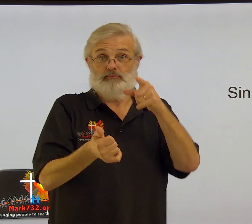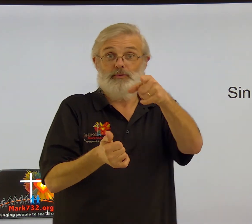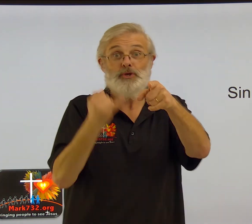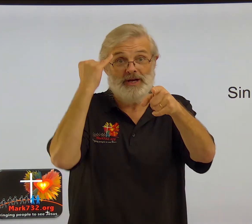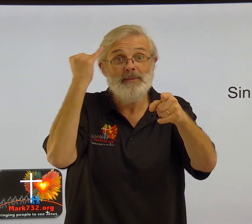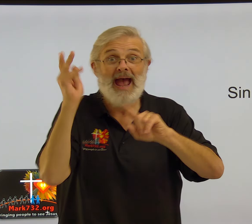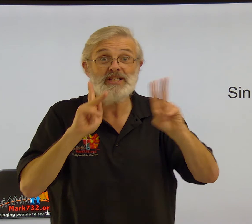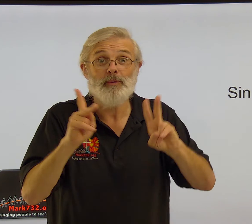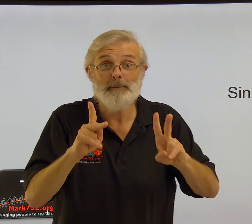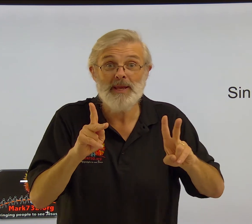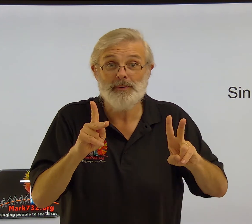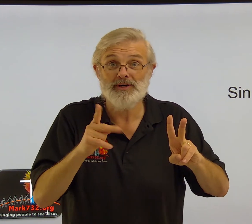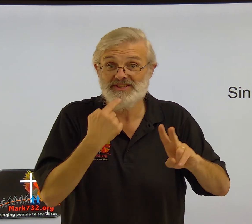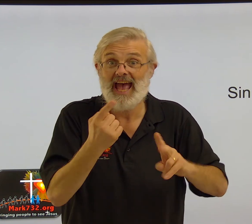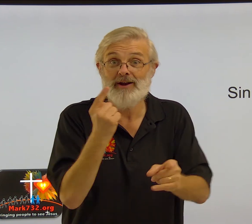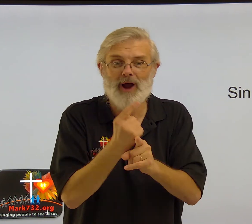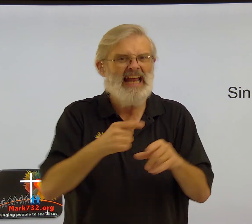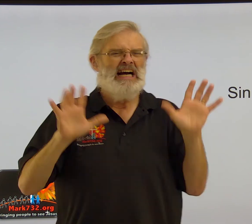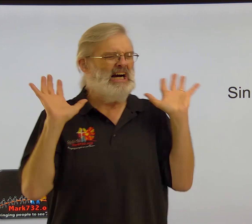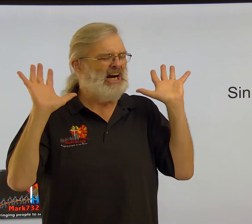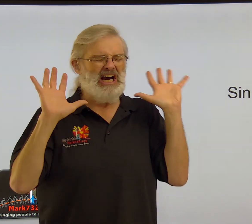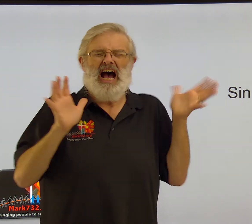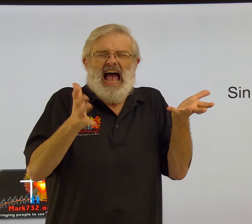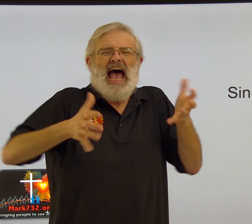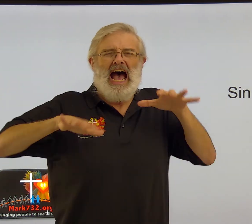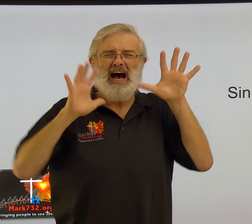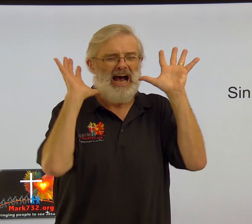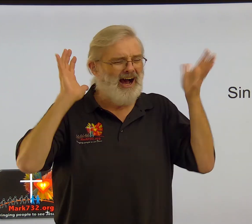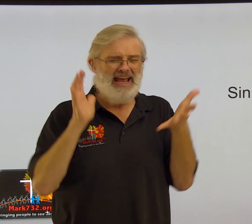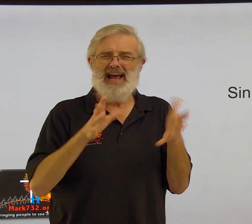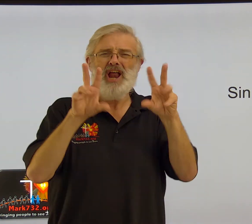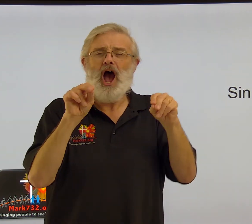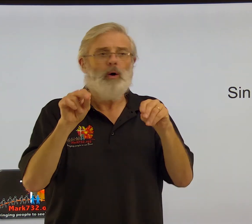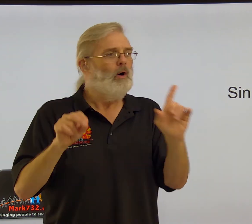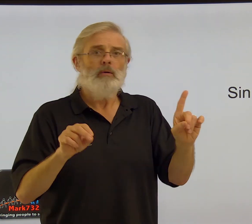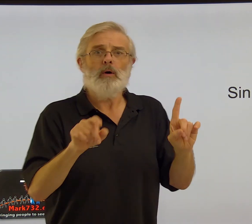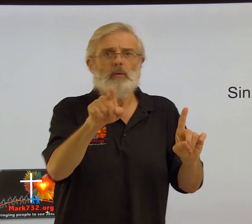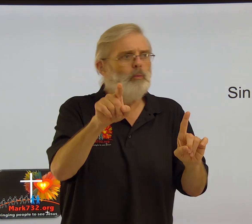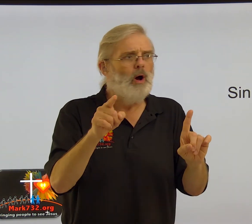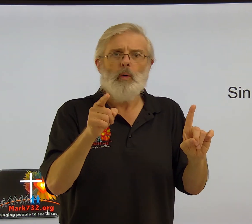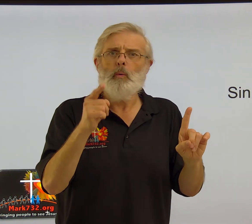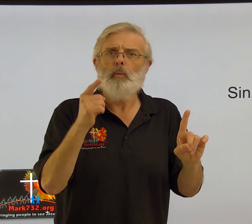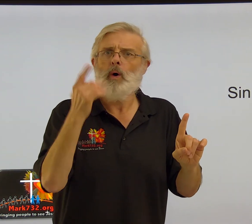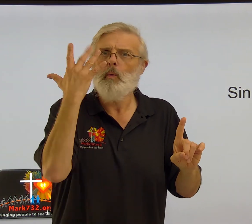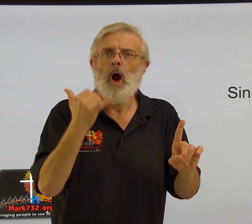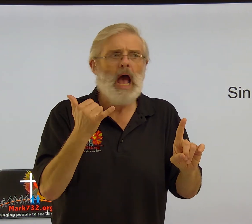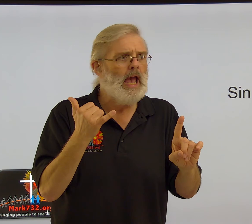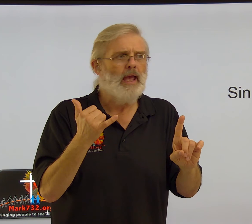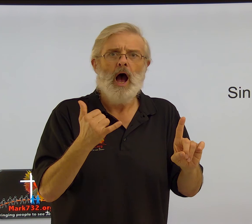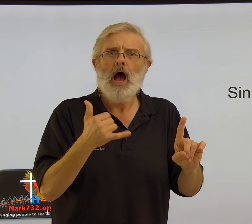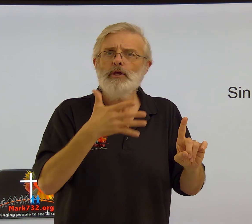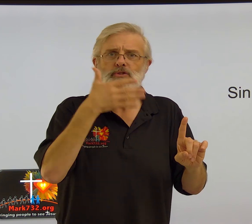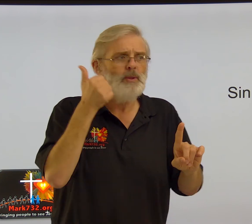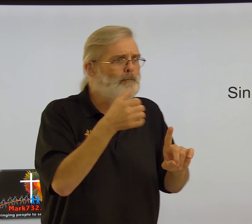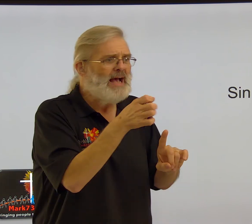can imagine what people say, right? I know. Well, why? I use the best